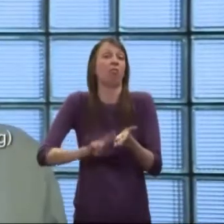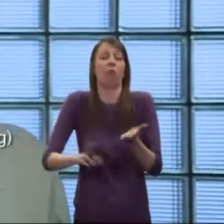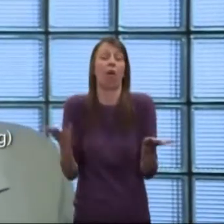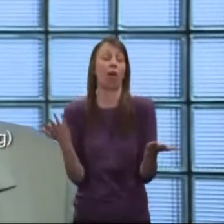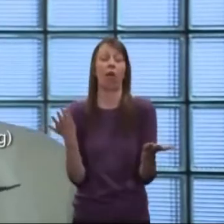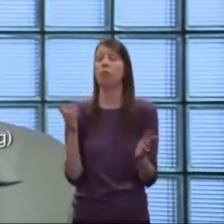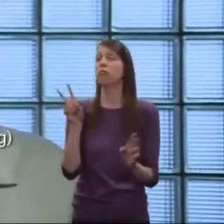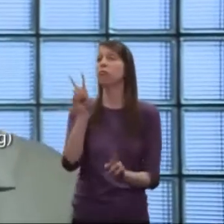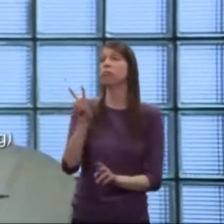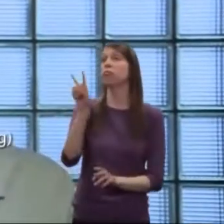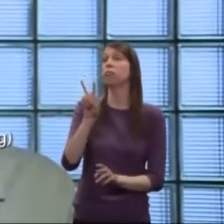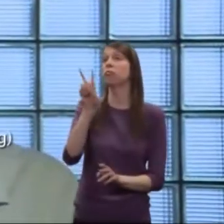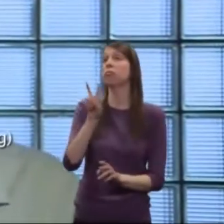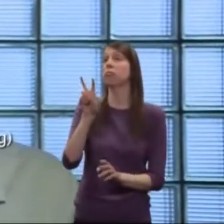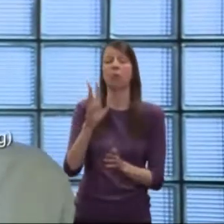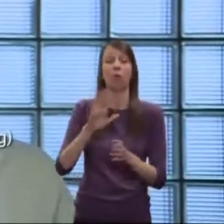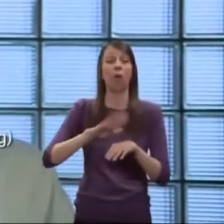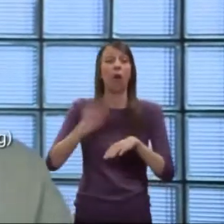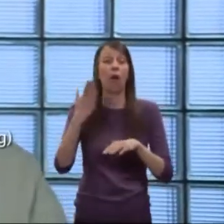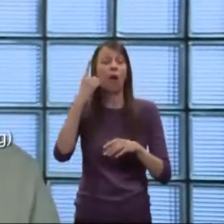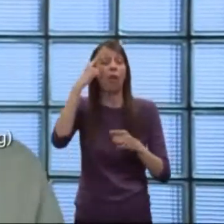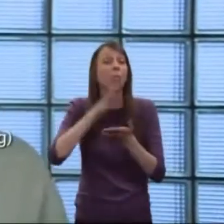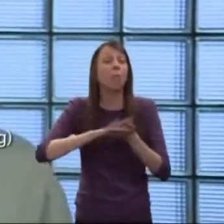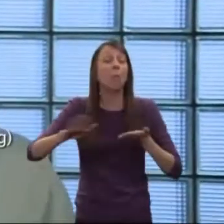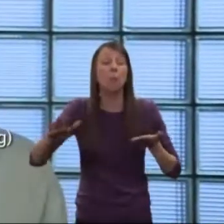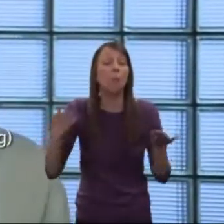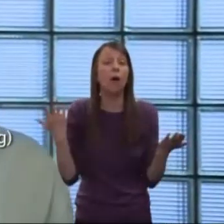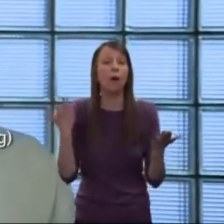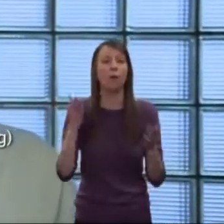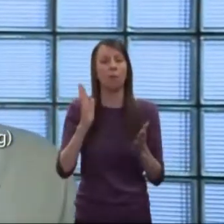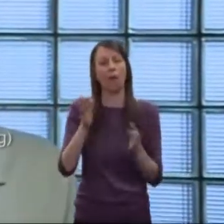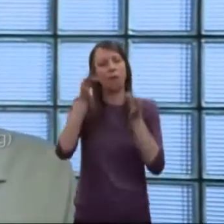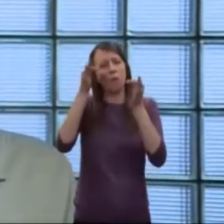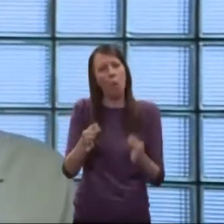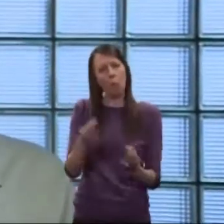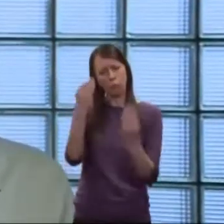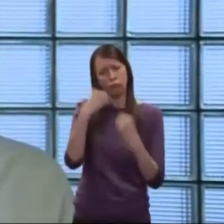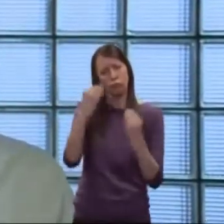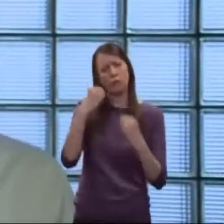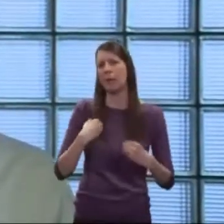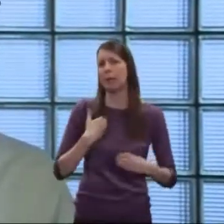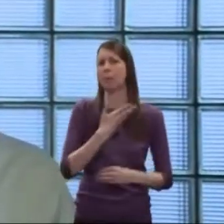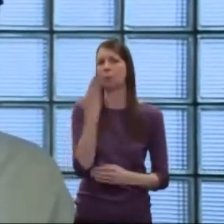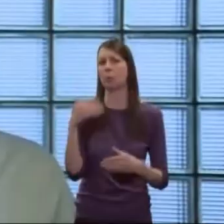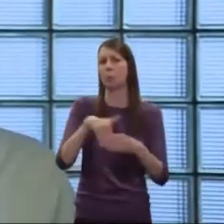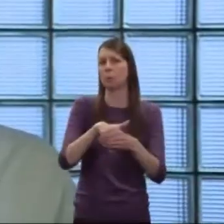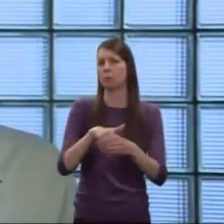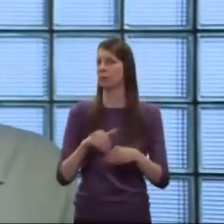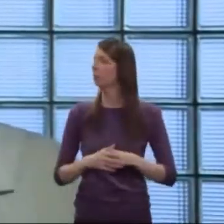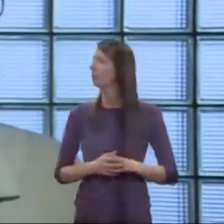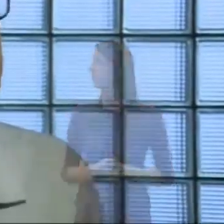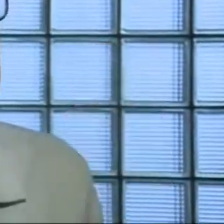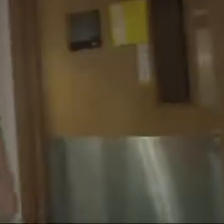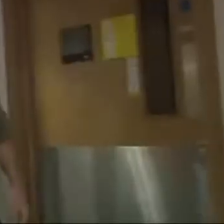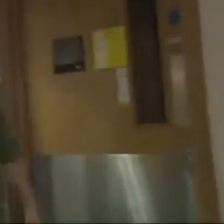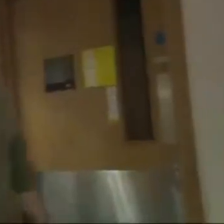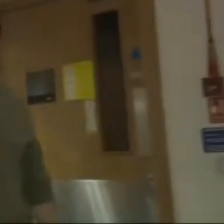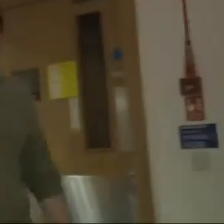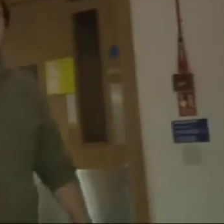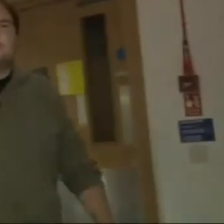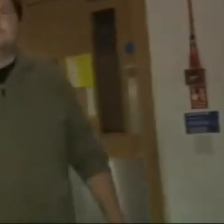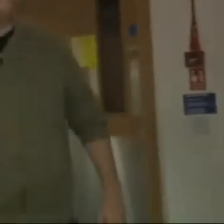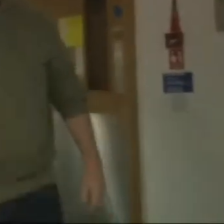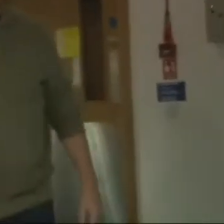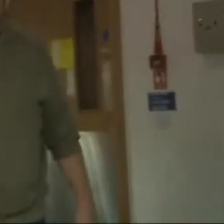been unconsciously lip reading for years, but I haven't been formally